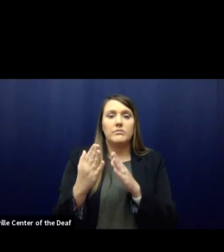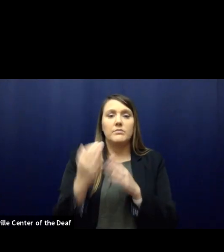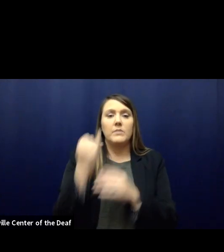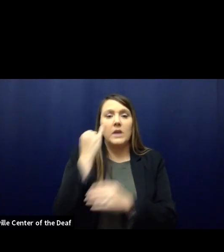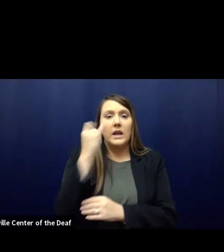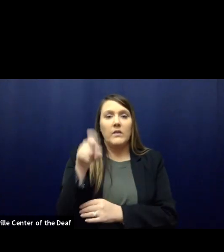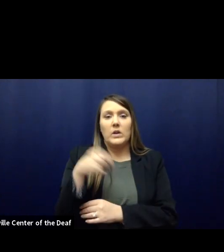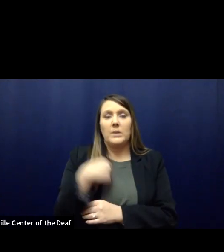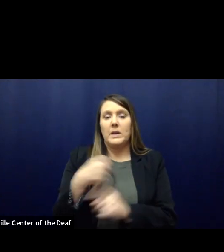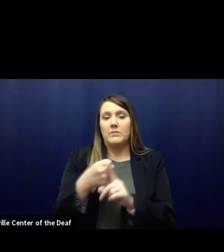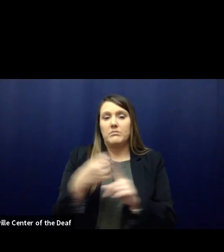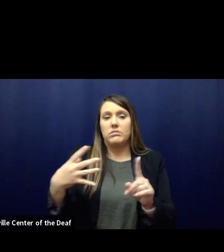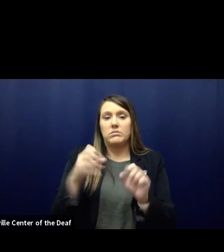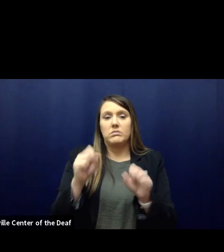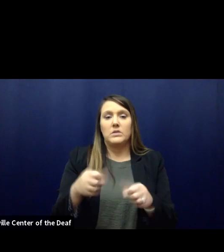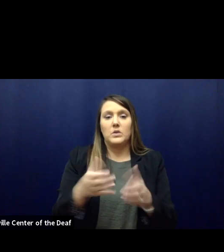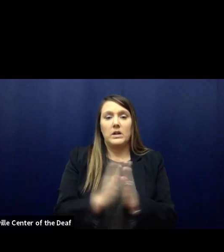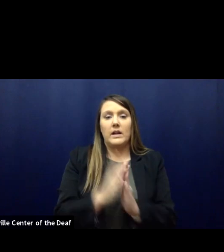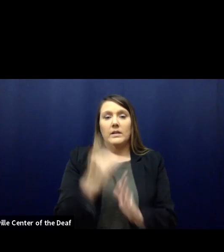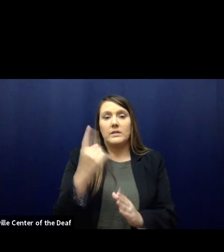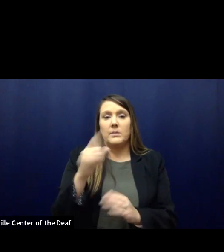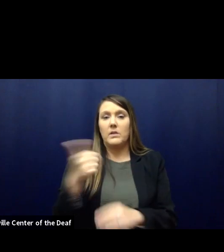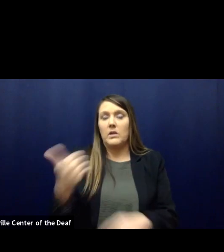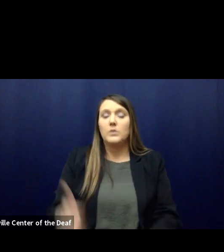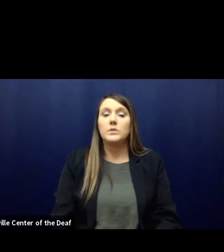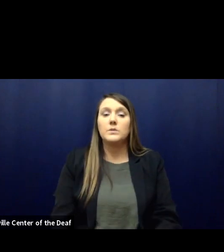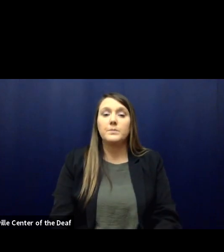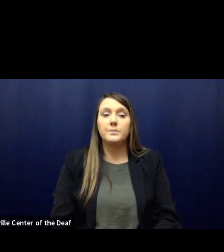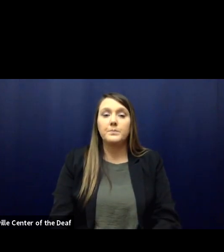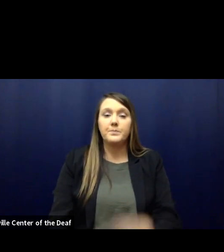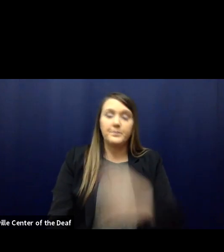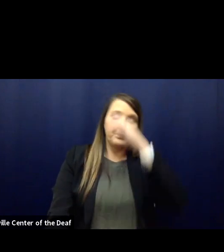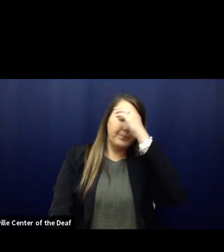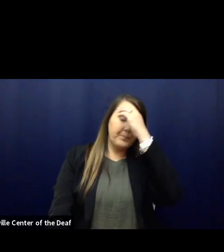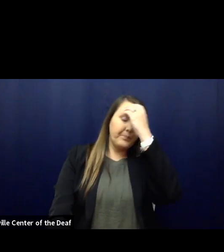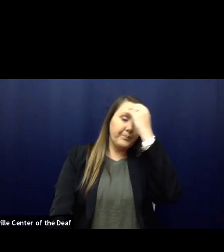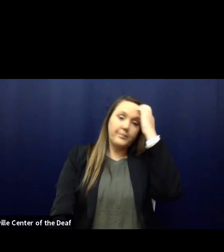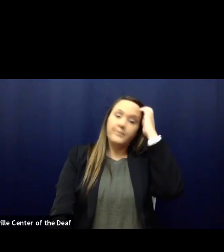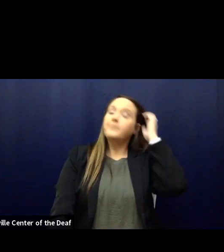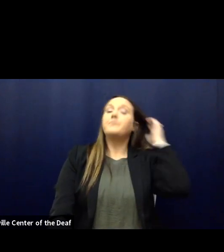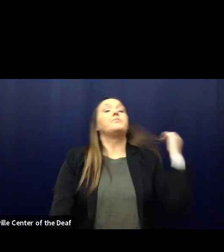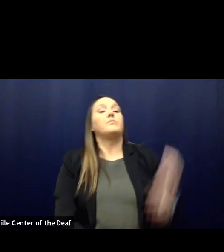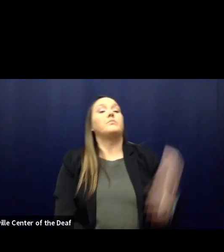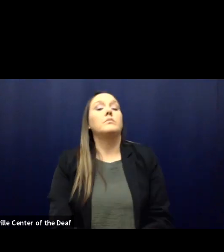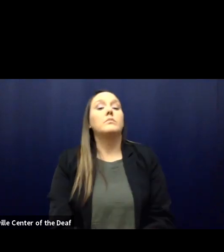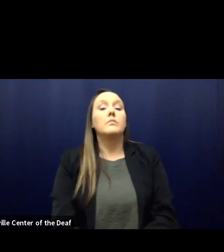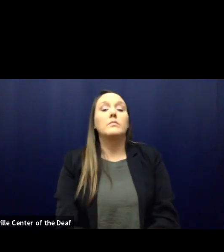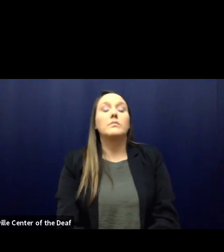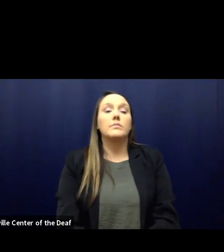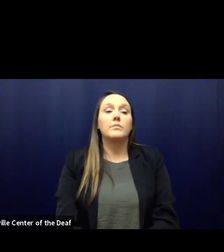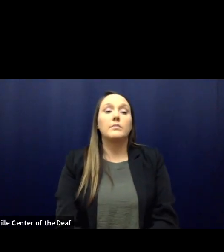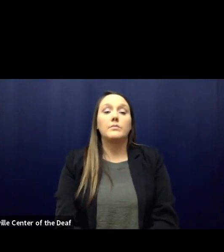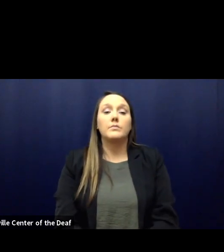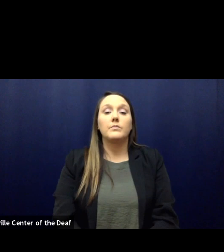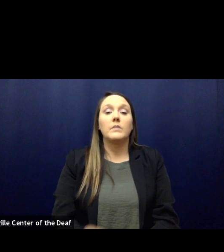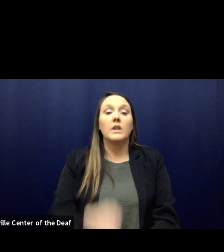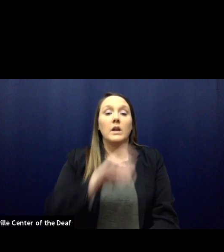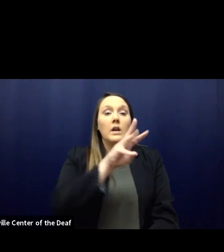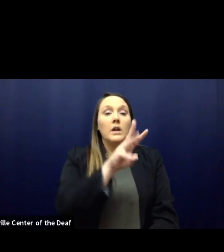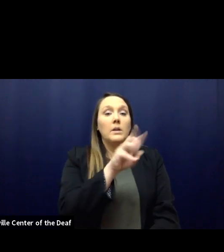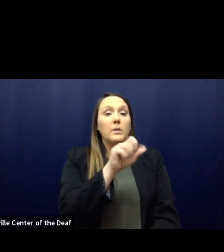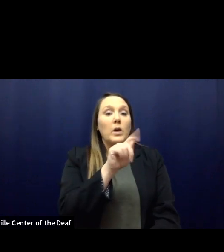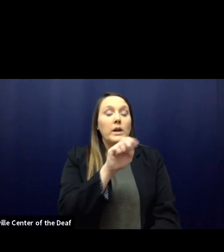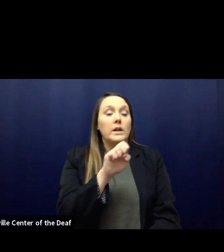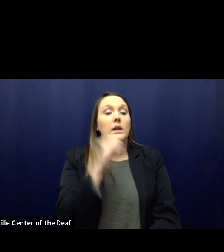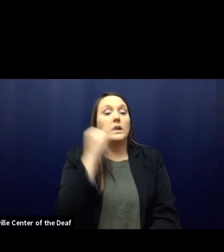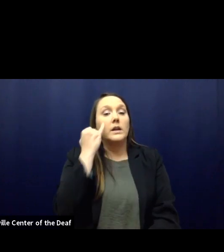me to expand, Cole, you can put something or add into your comment. Okay, and Jeff again with WATE, if there